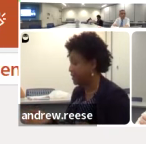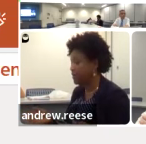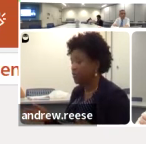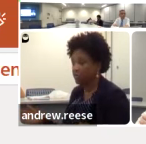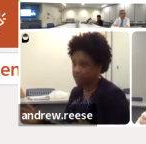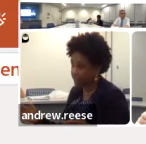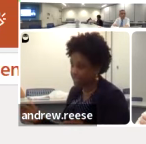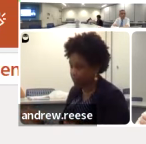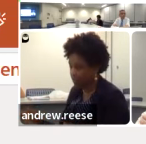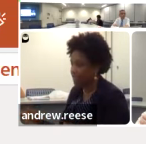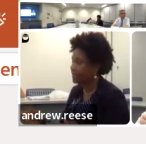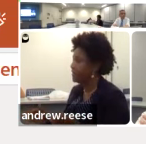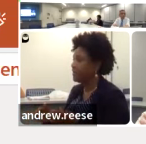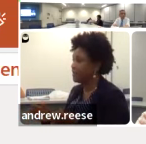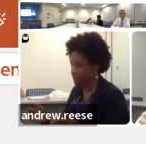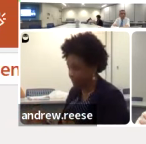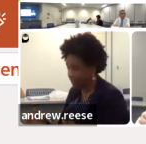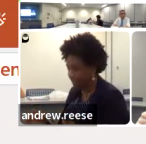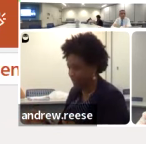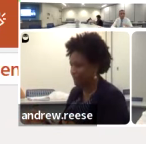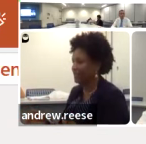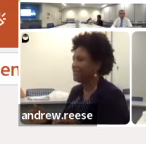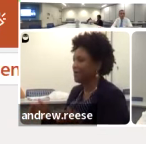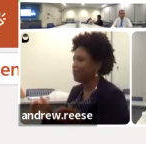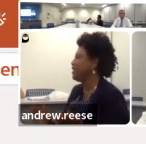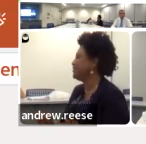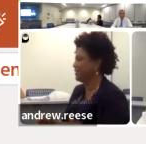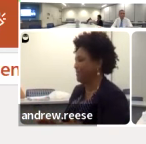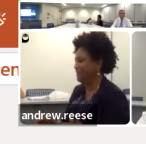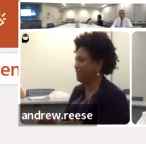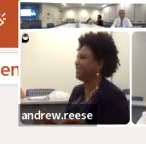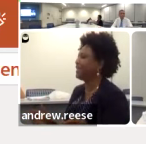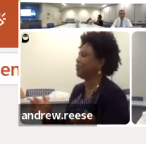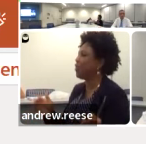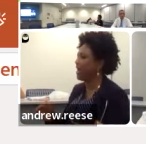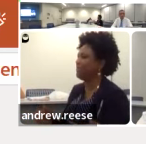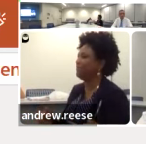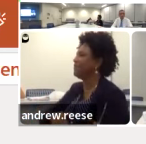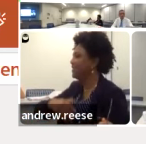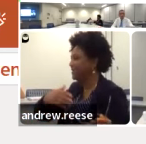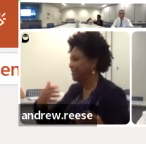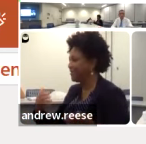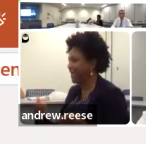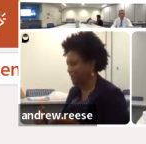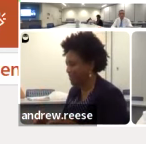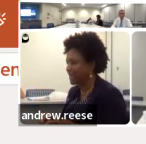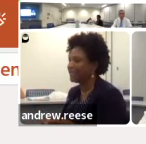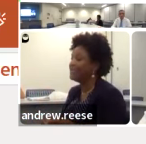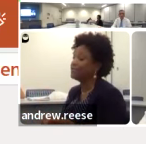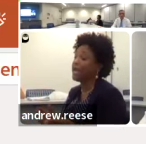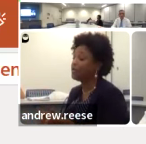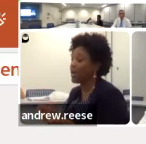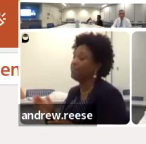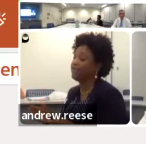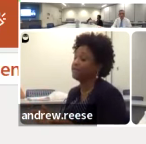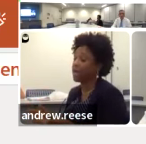misconception that once you start work, you're going to lose your benefit. And when you lose your benefit, it takes a while before you get it back.